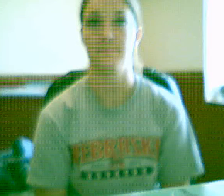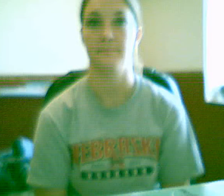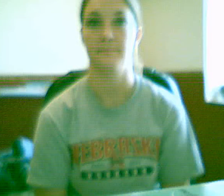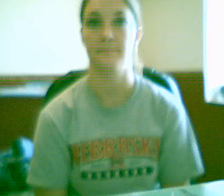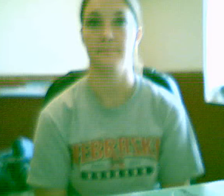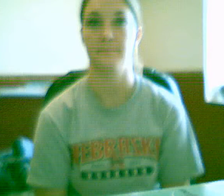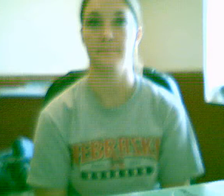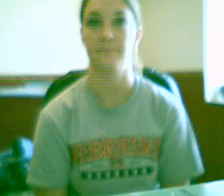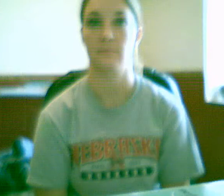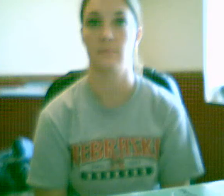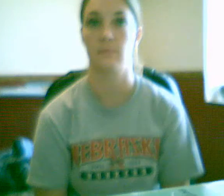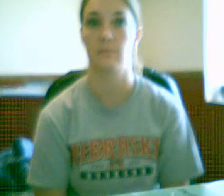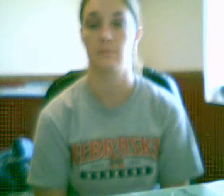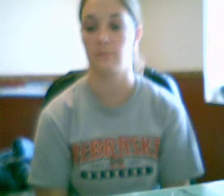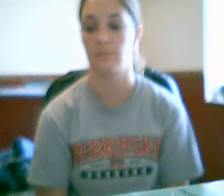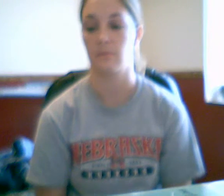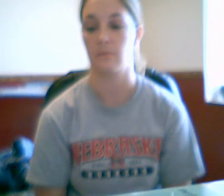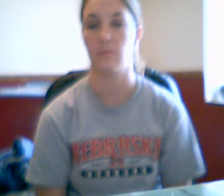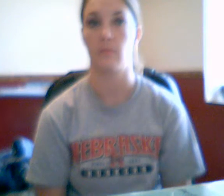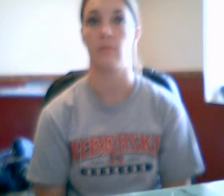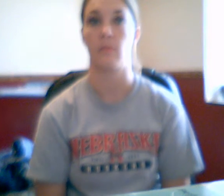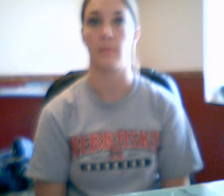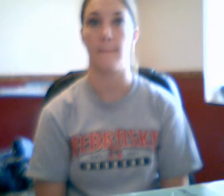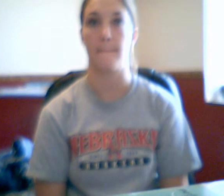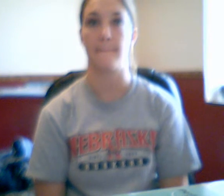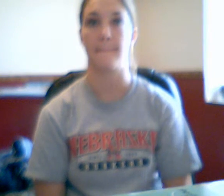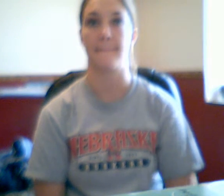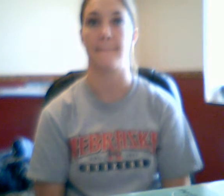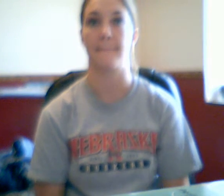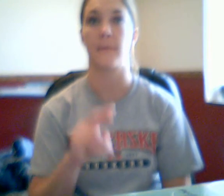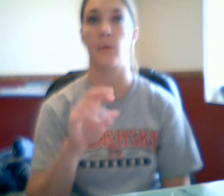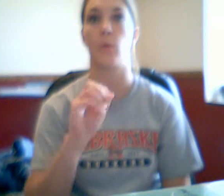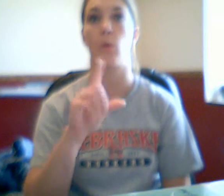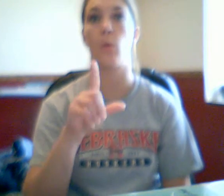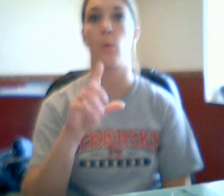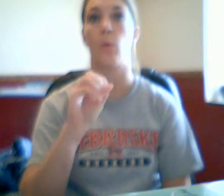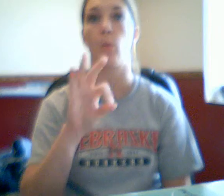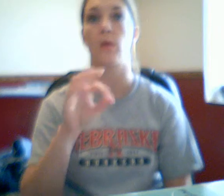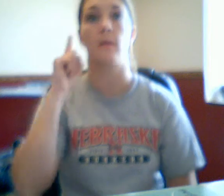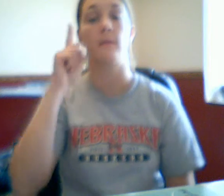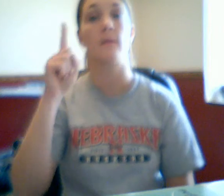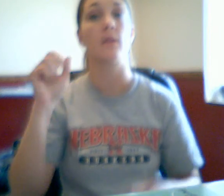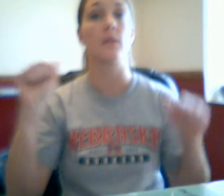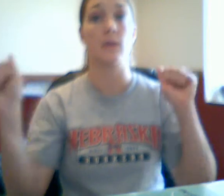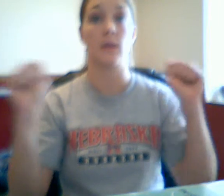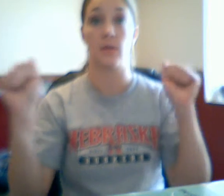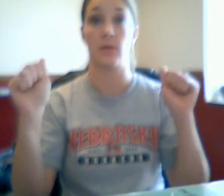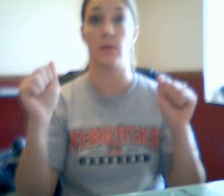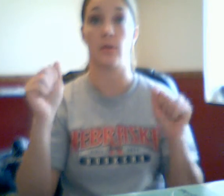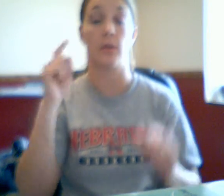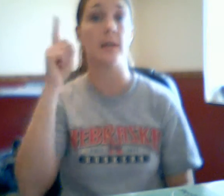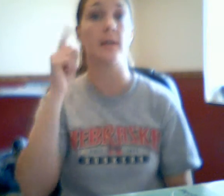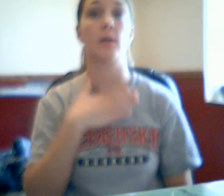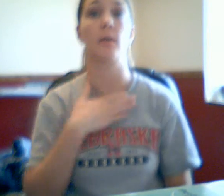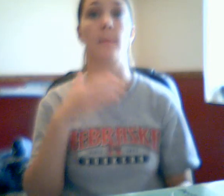about a black family trying to survive the Great Depression during the 1930s. Roll of Thunder, Hear My Cry depicts many of the